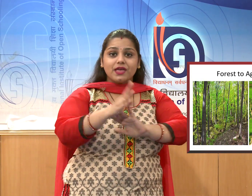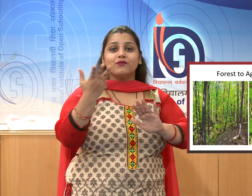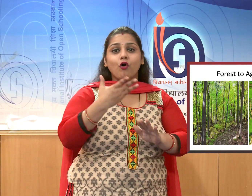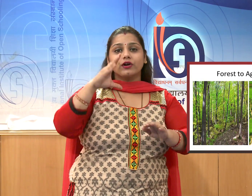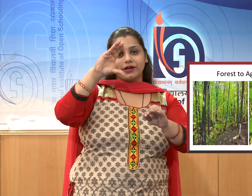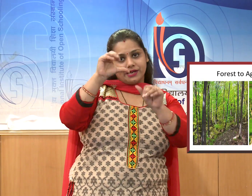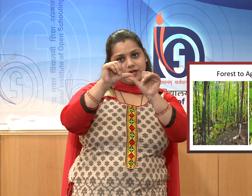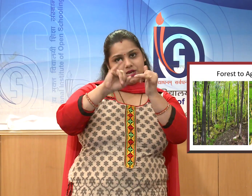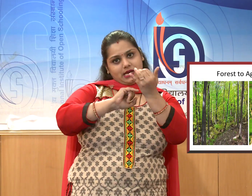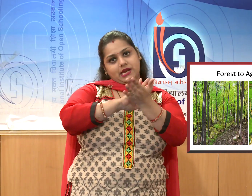accordingly.